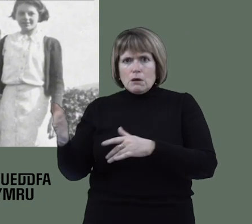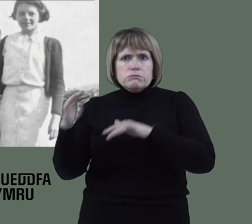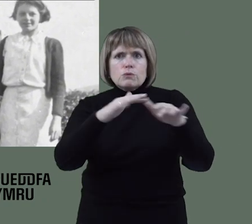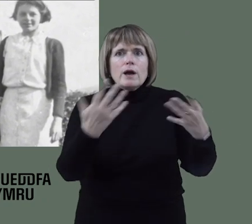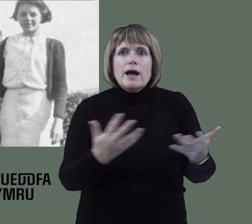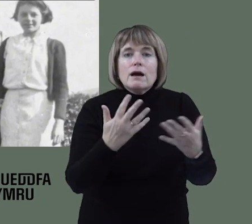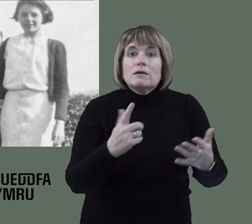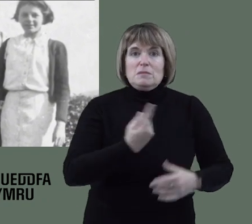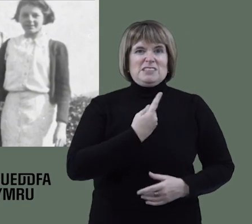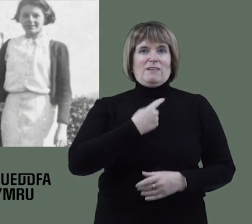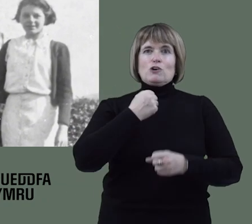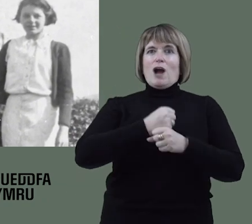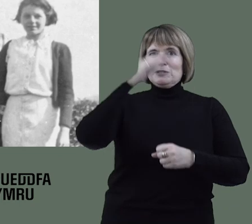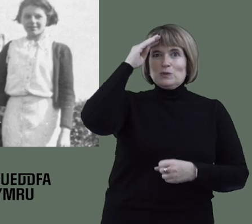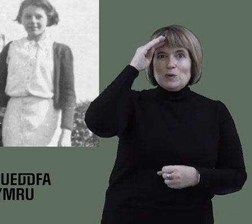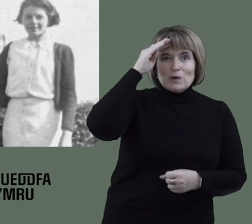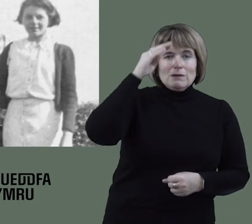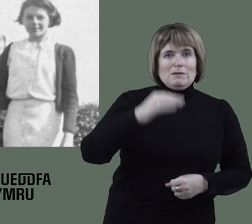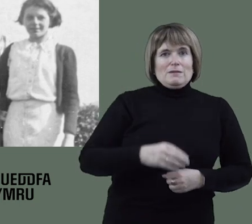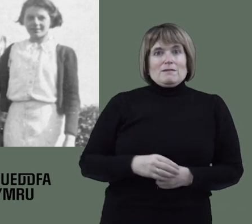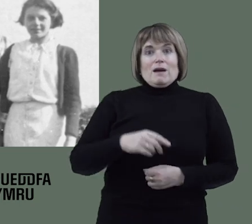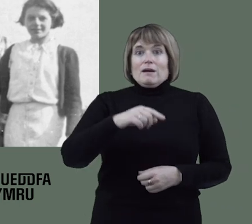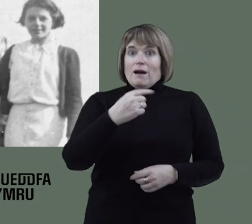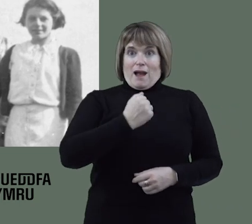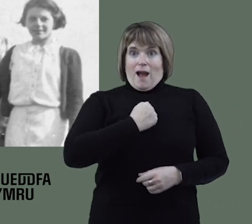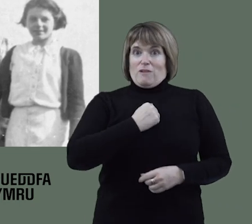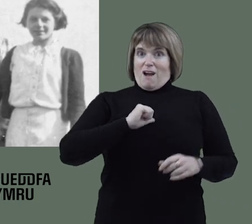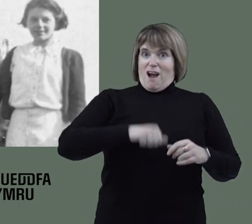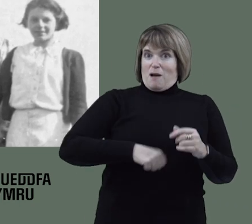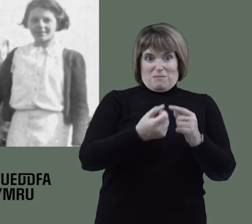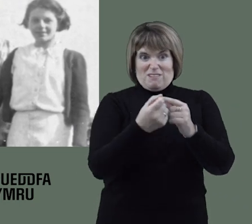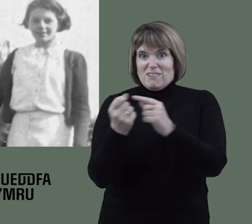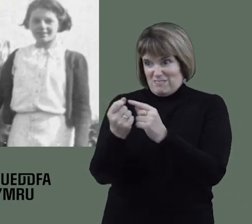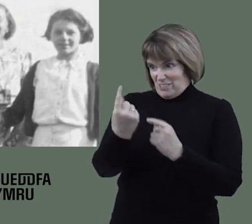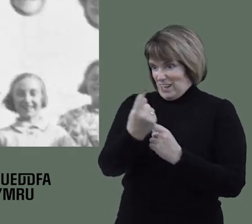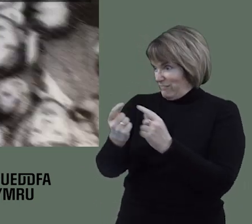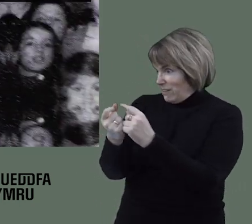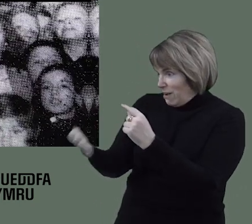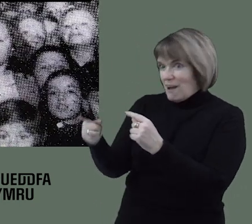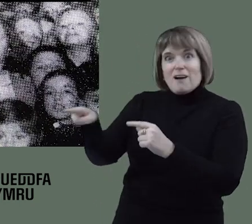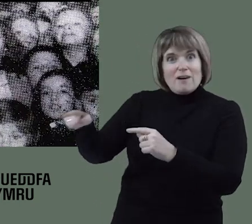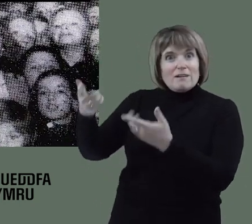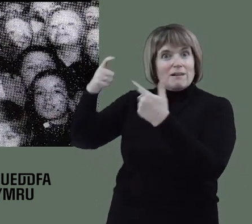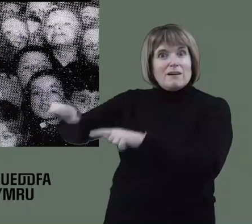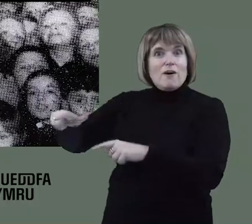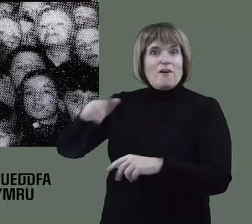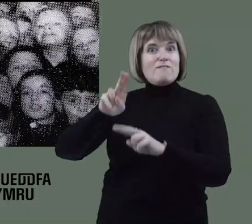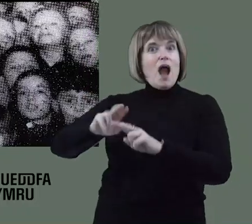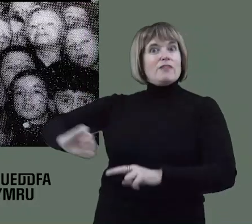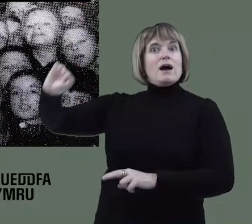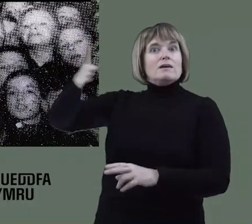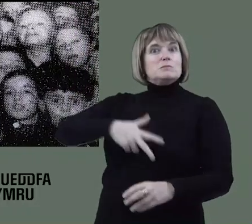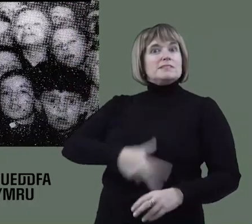grammar school at the time. Our evacuee and came from the farm near there. Father was